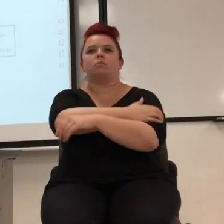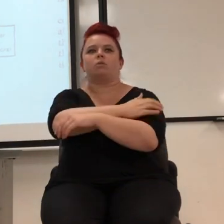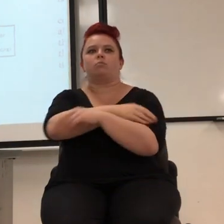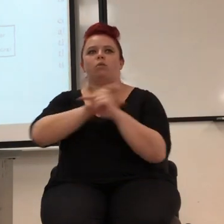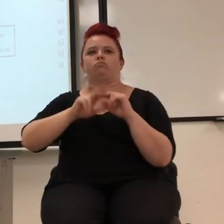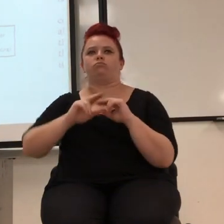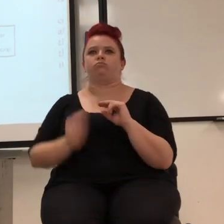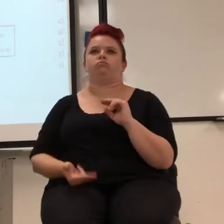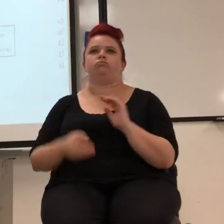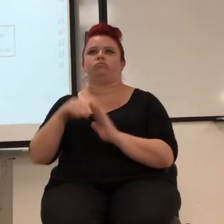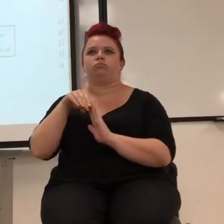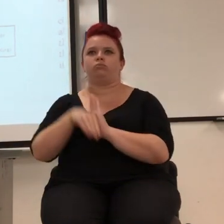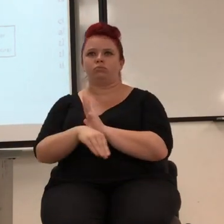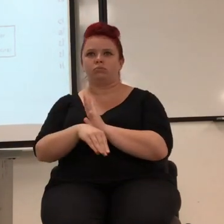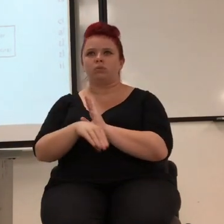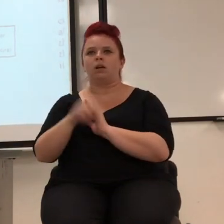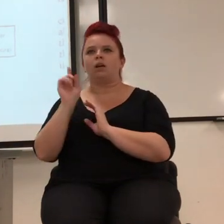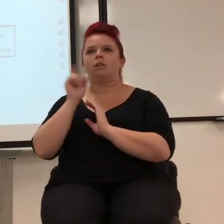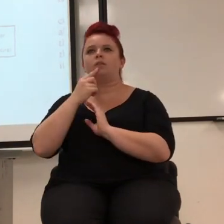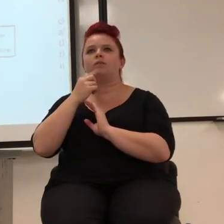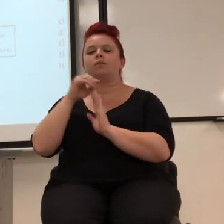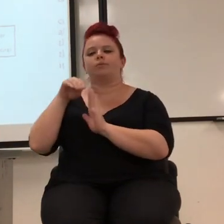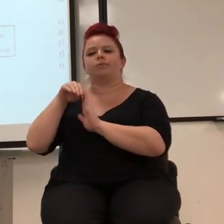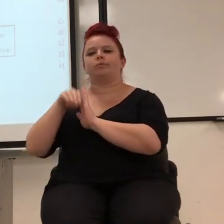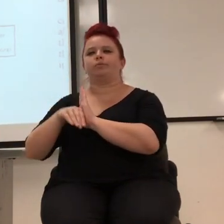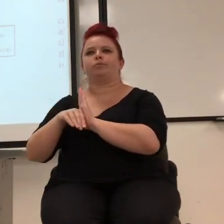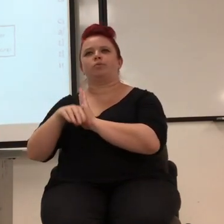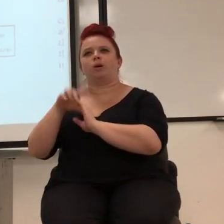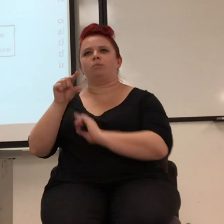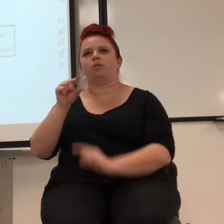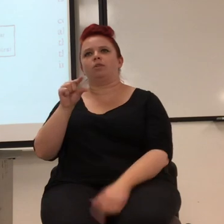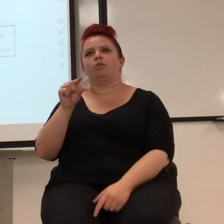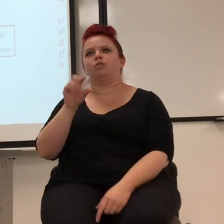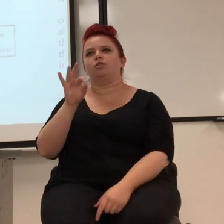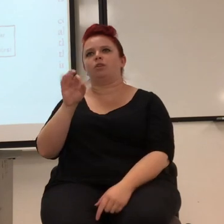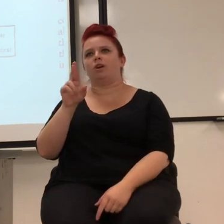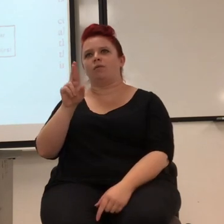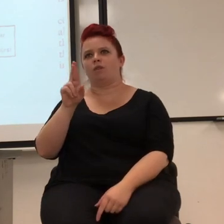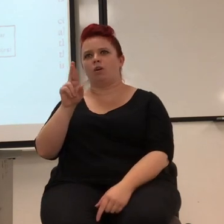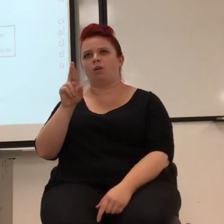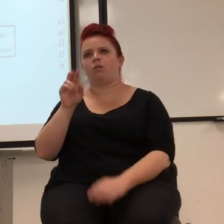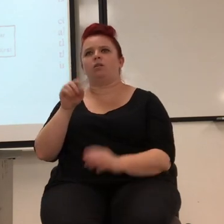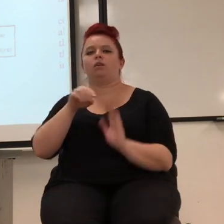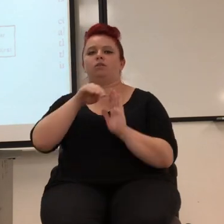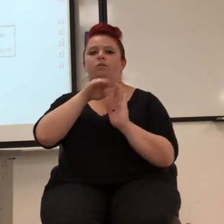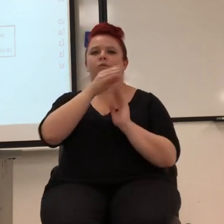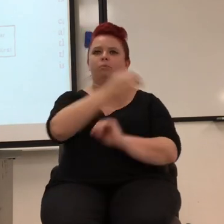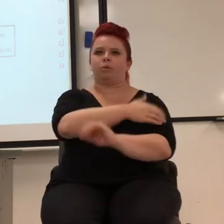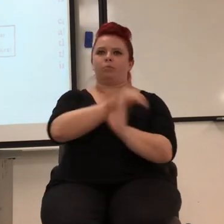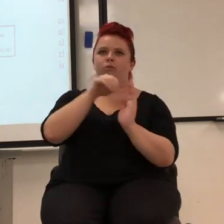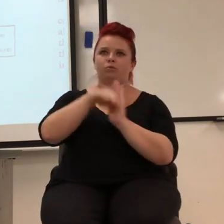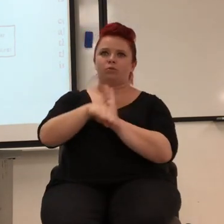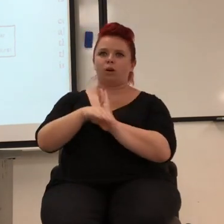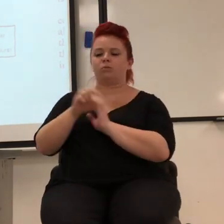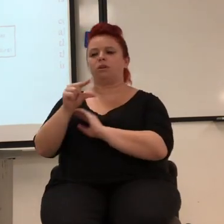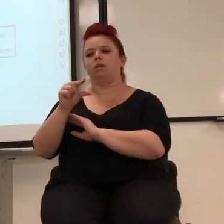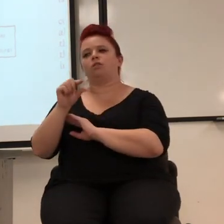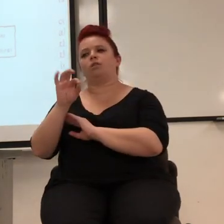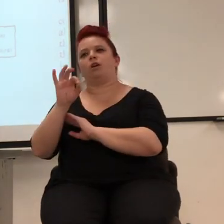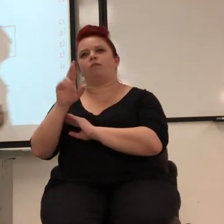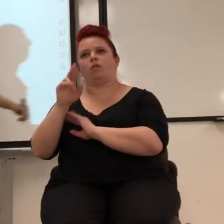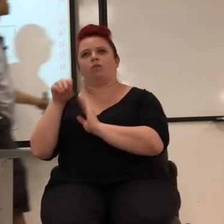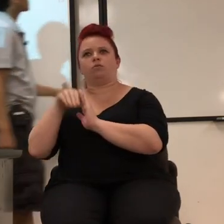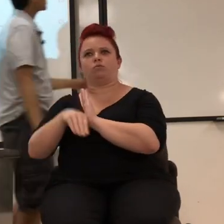is you drop GFR. Does that make sense? Drop that. That's to me. Let's put that down.